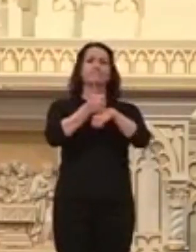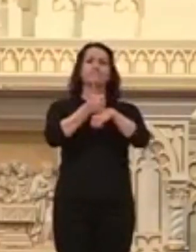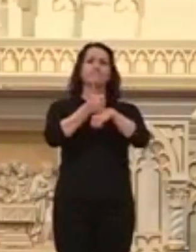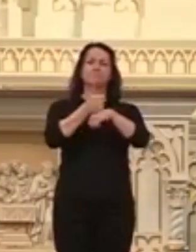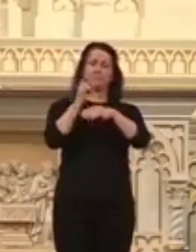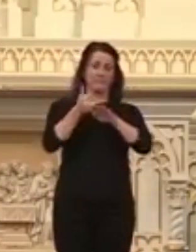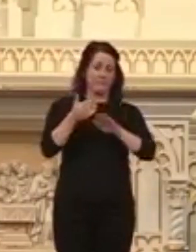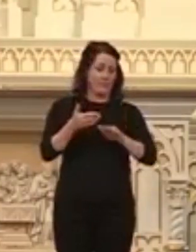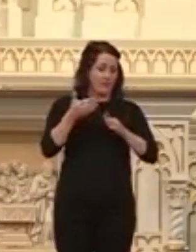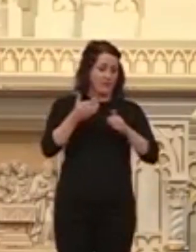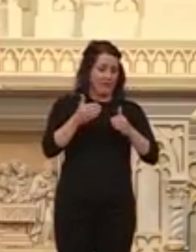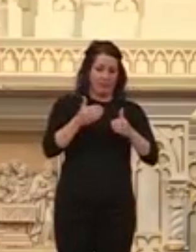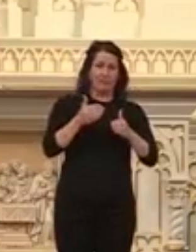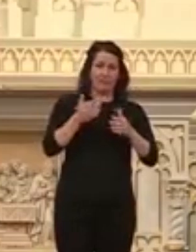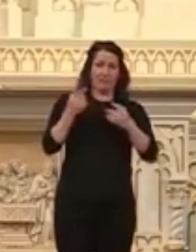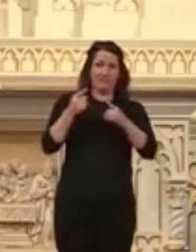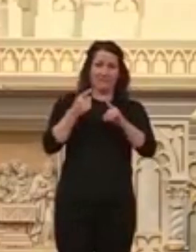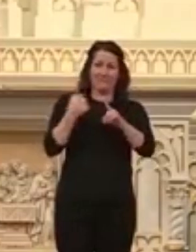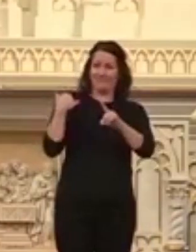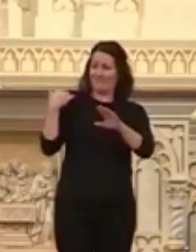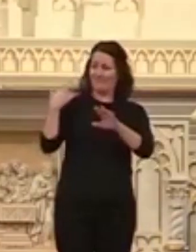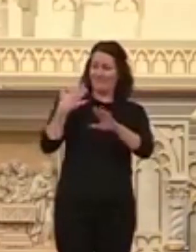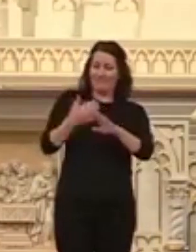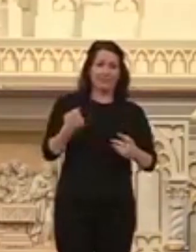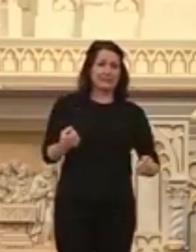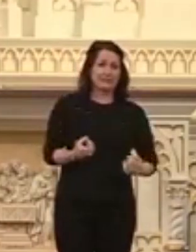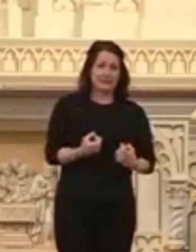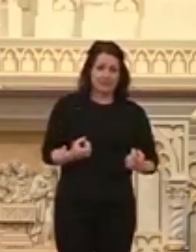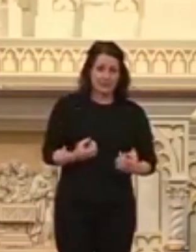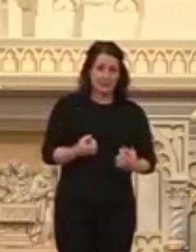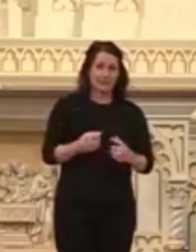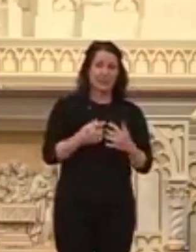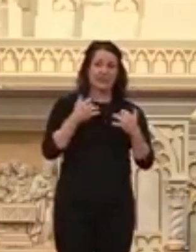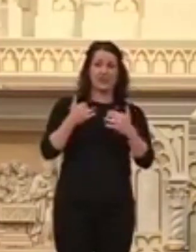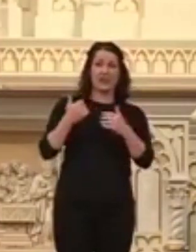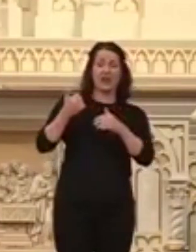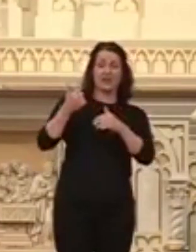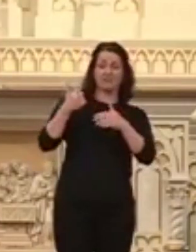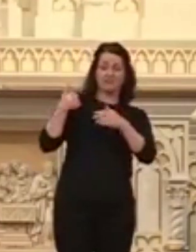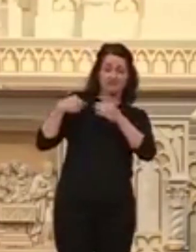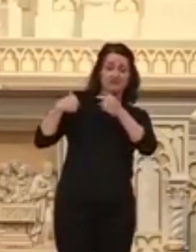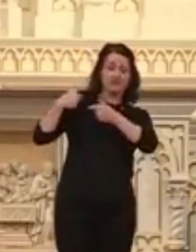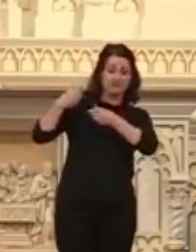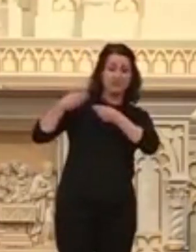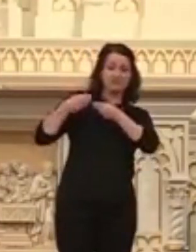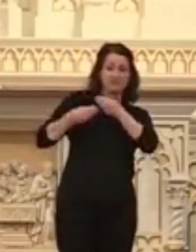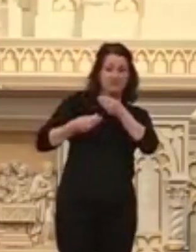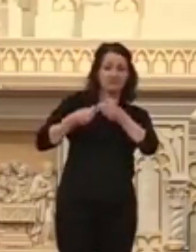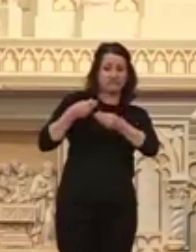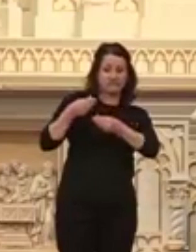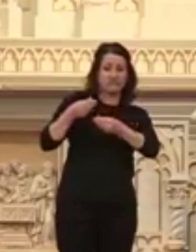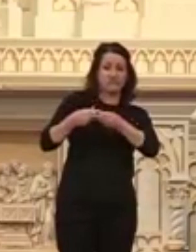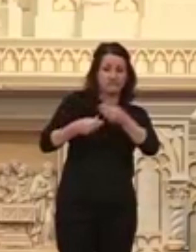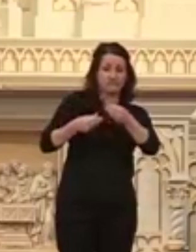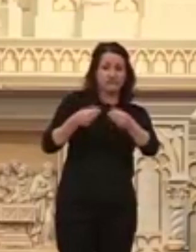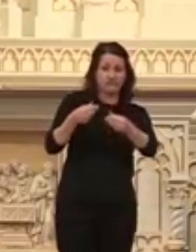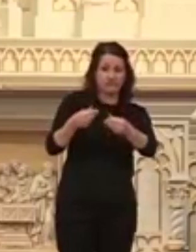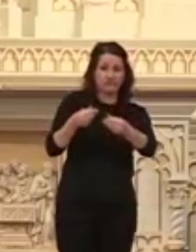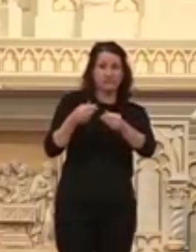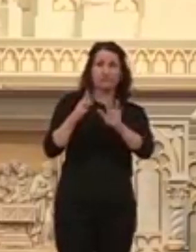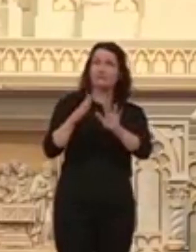from ancient sin, by every succeeding generation, grant that just